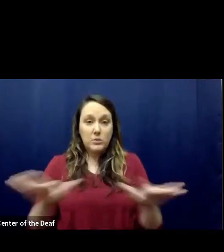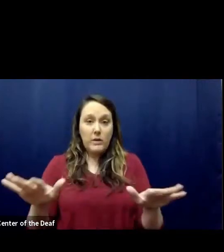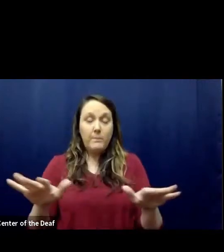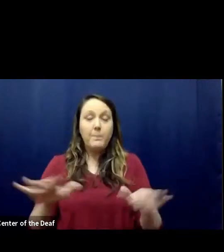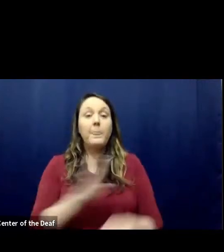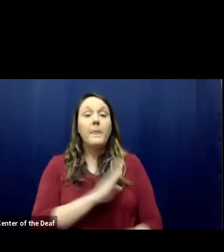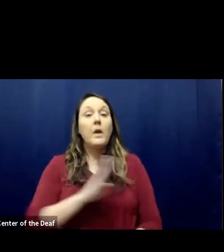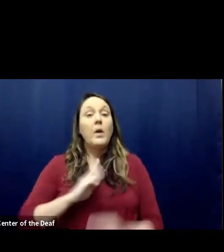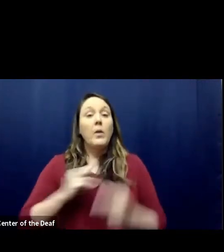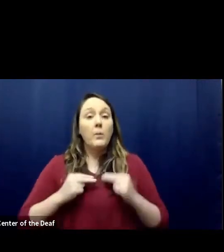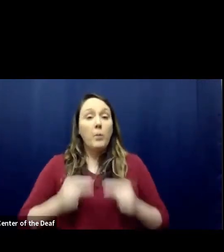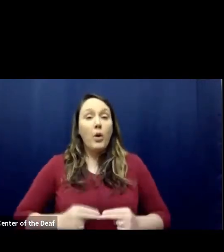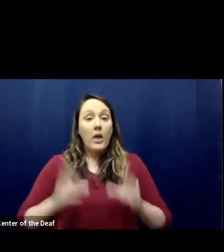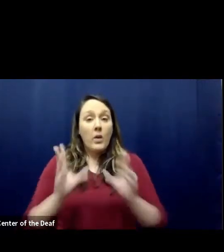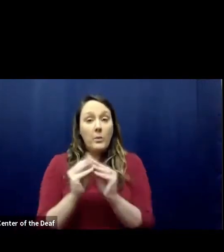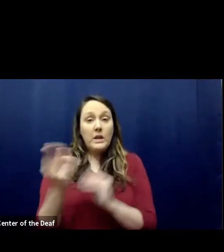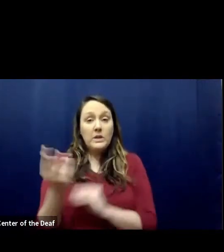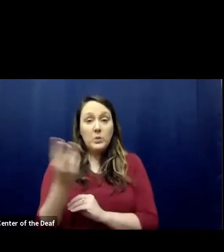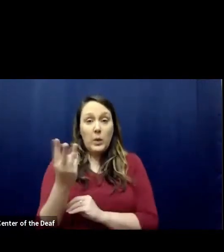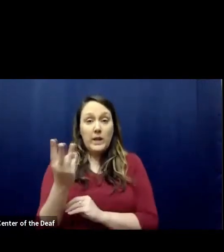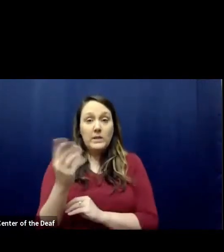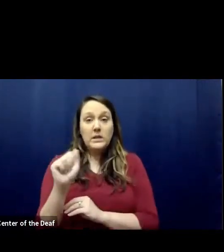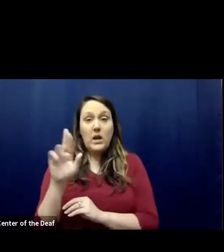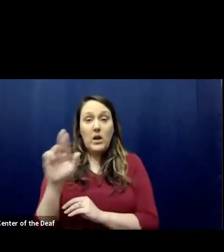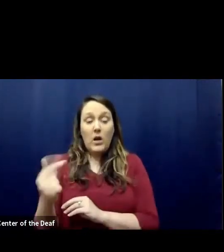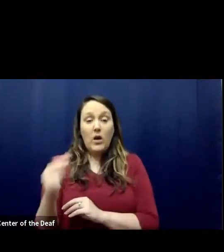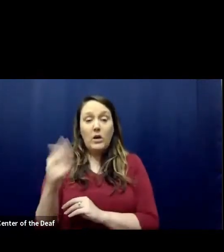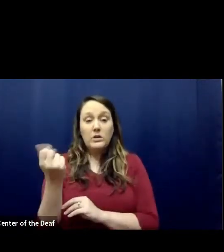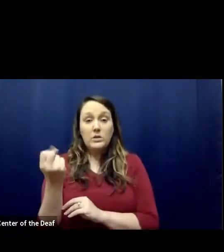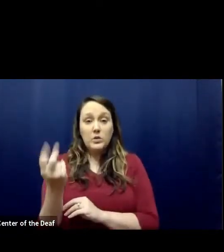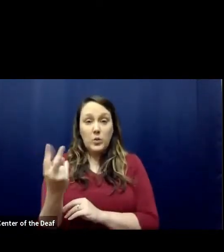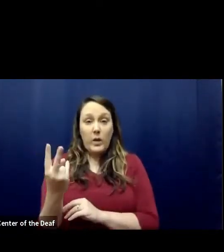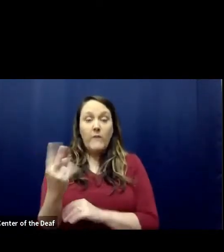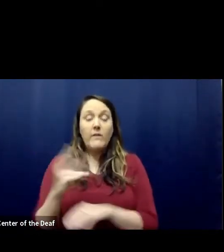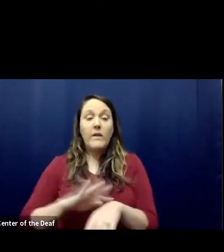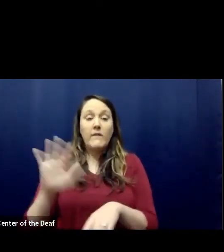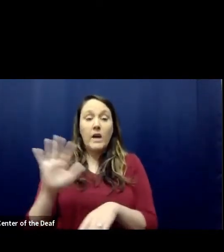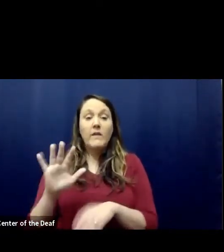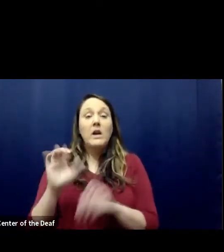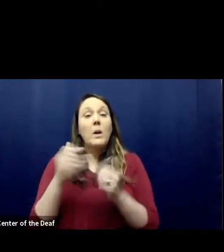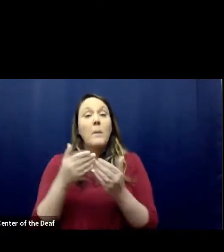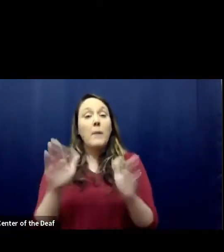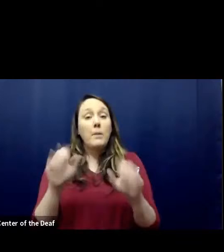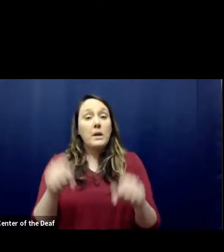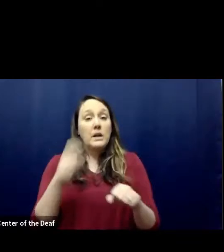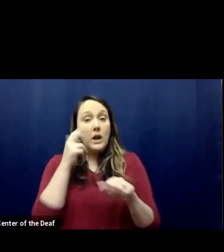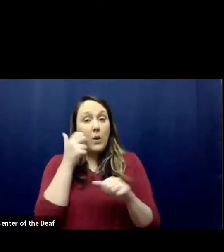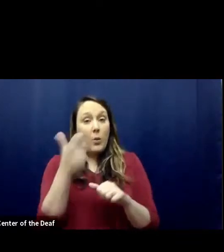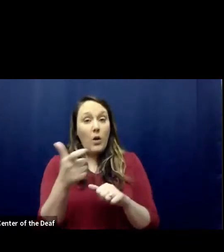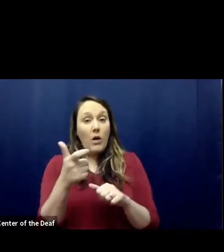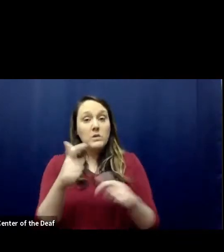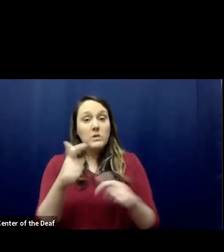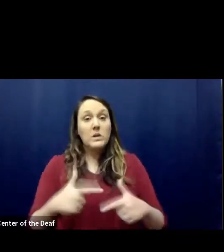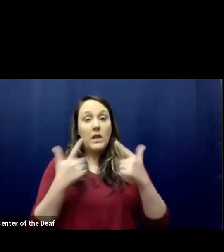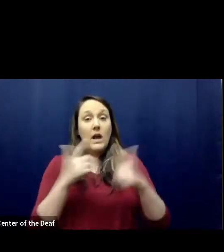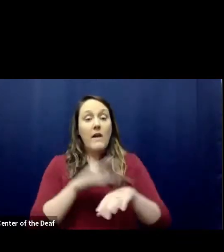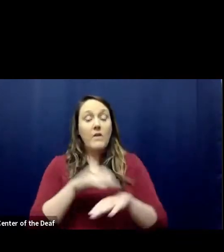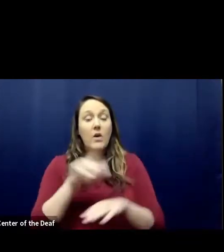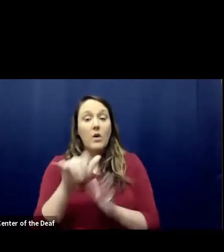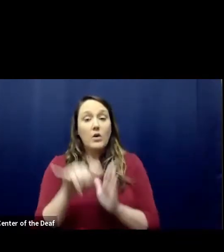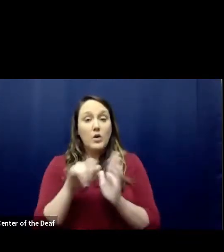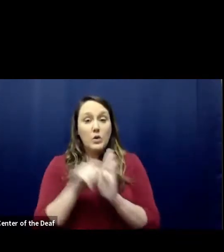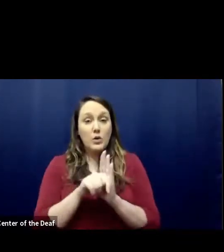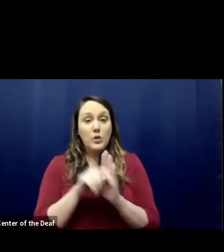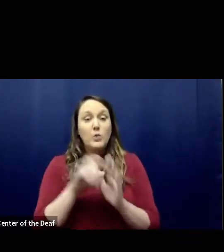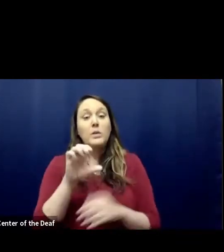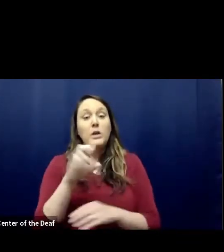meets Wednesday, August 12th via Zoom at 5 p.m. The public may watch the meeting live on Knox County's YouTube channel or